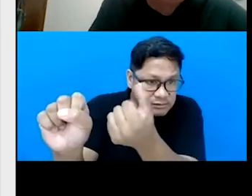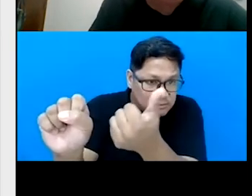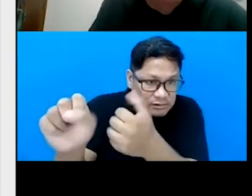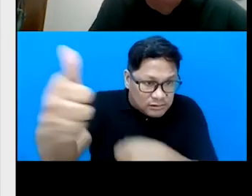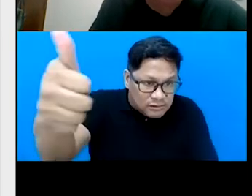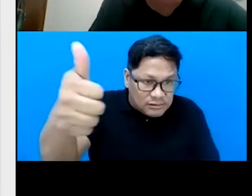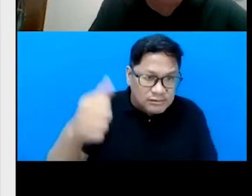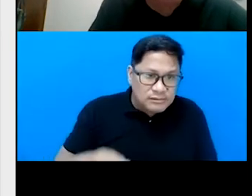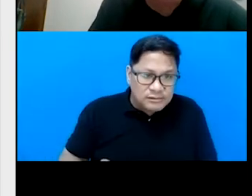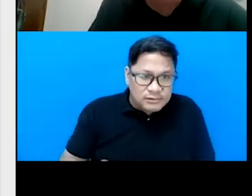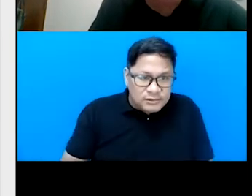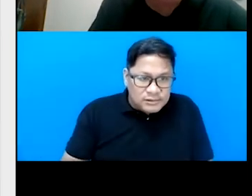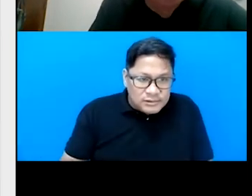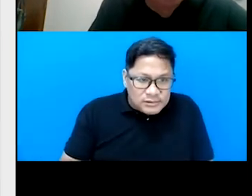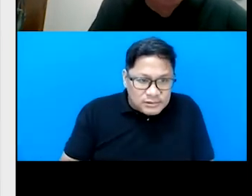Yes.